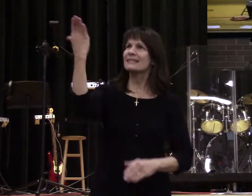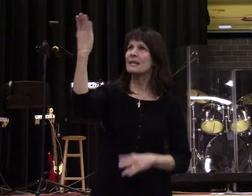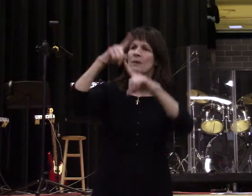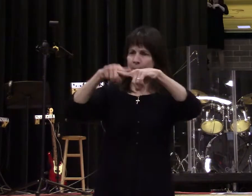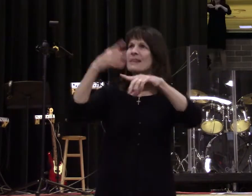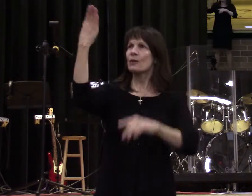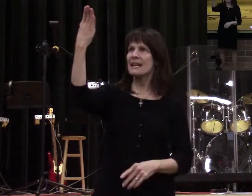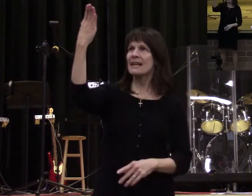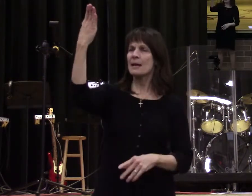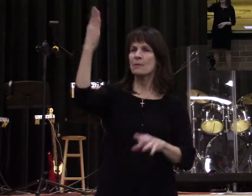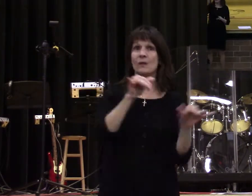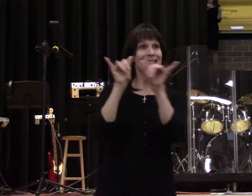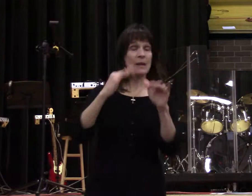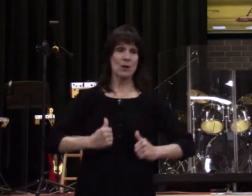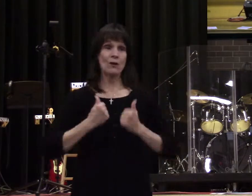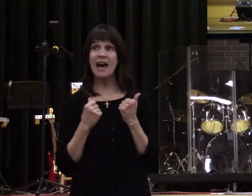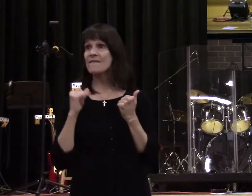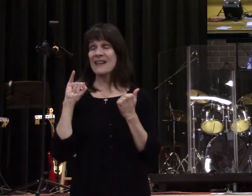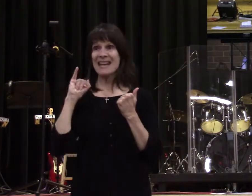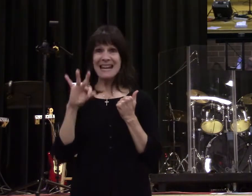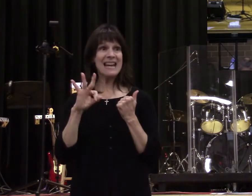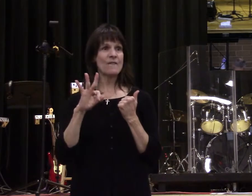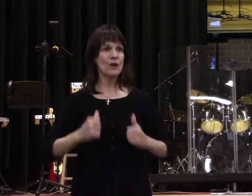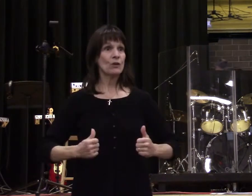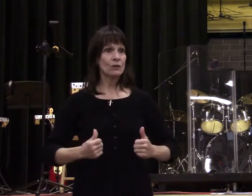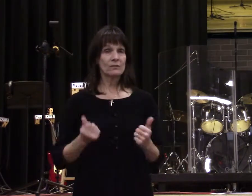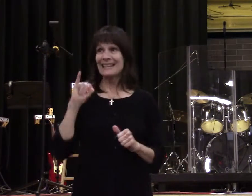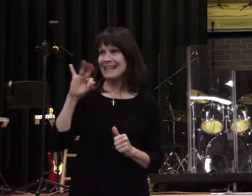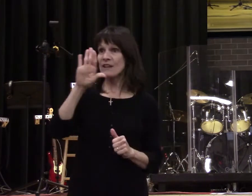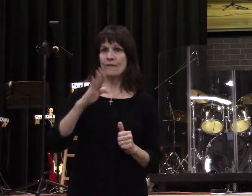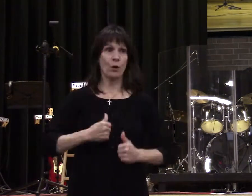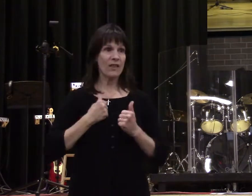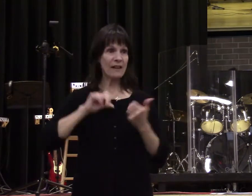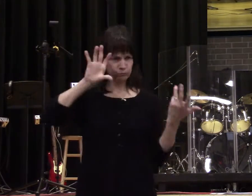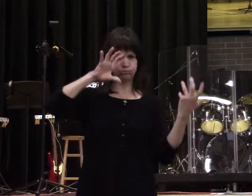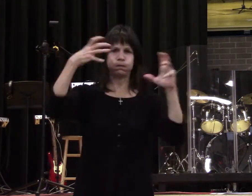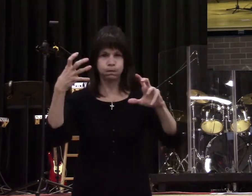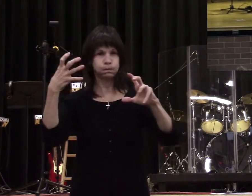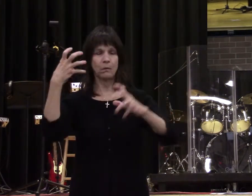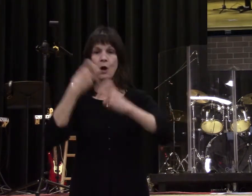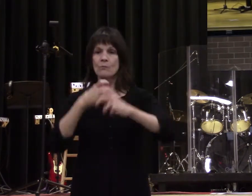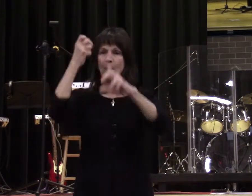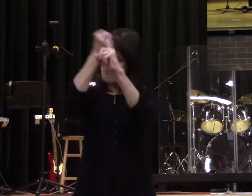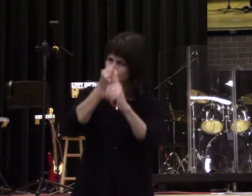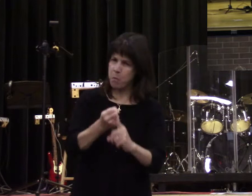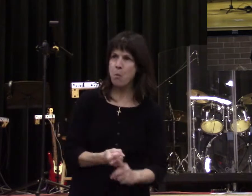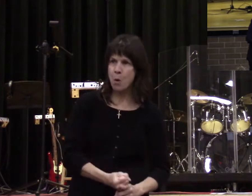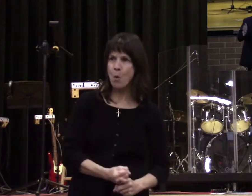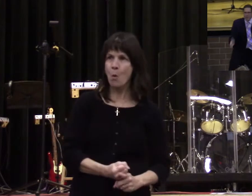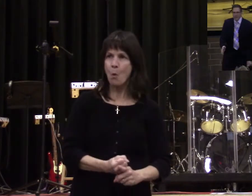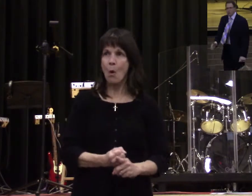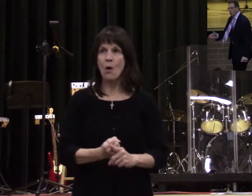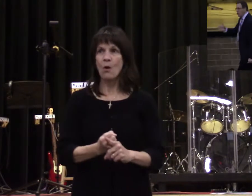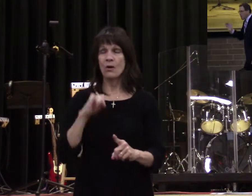will give you the strength. Because as you worship a mighty God, you see a mighty God, and you get the strength of a mighty God, and he gives you the faith